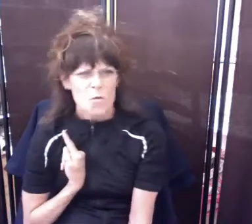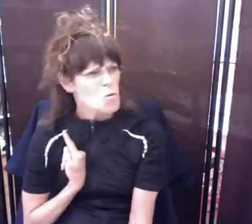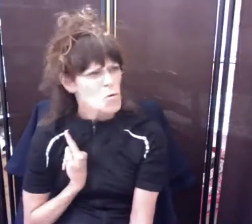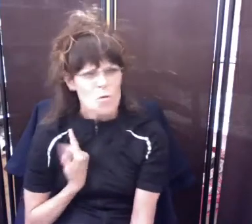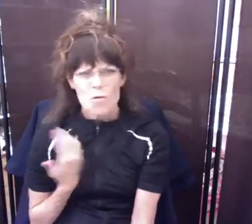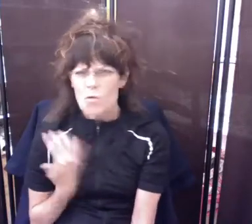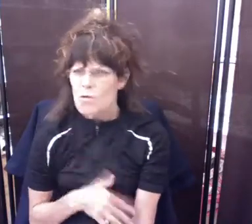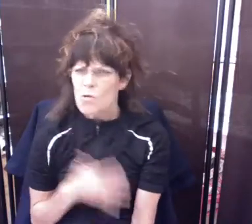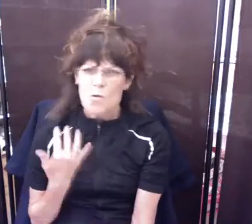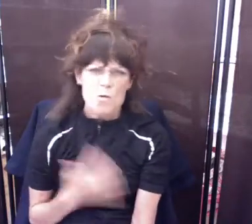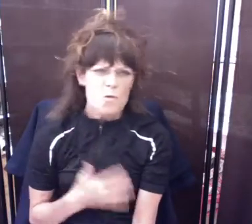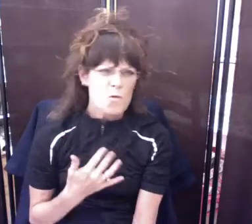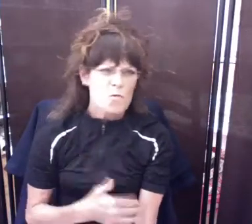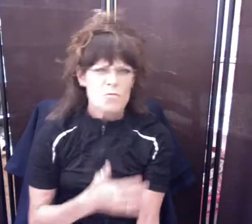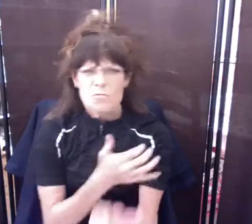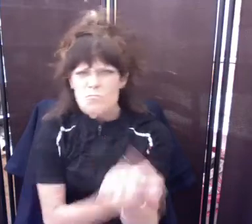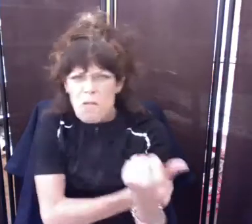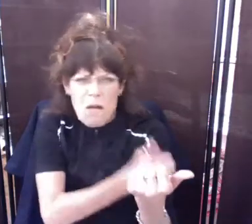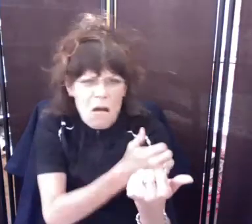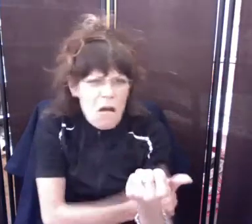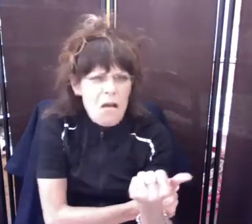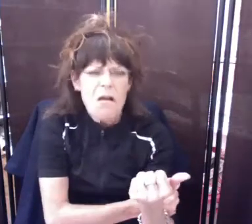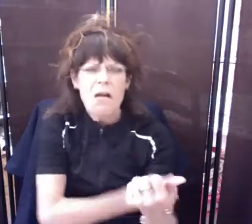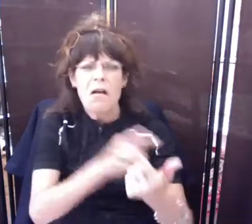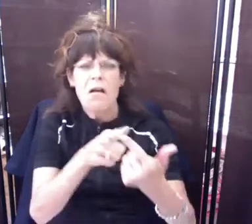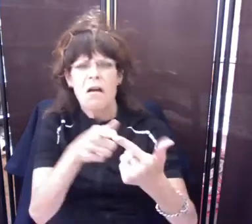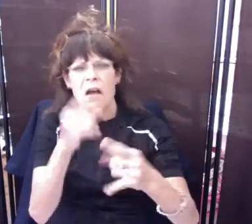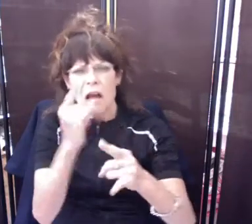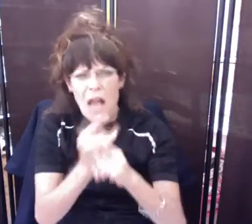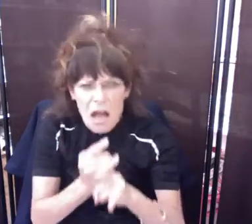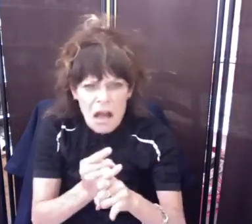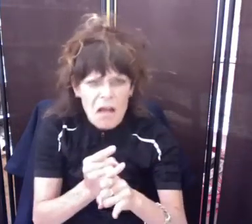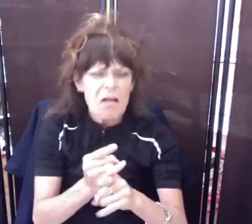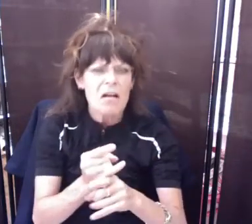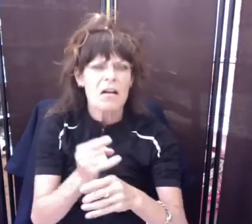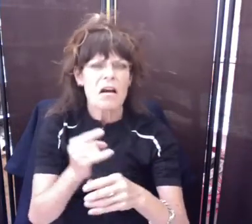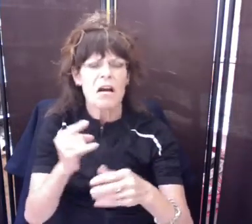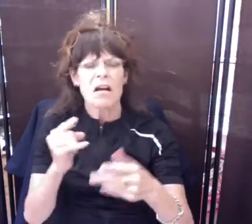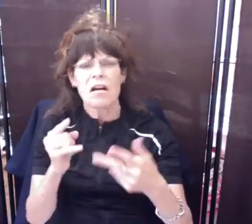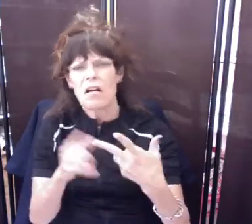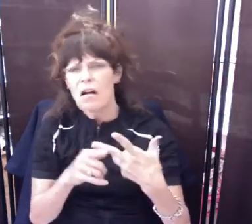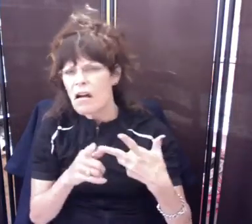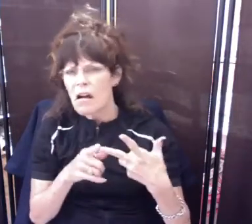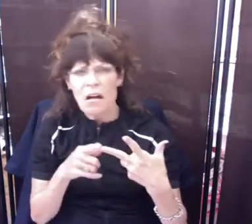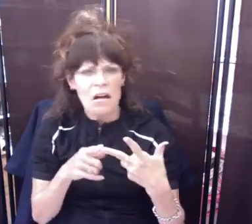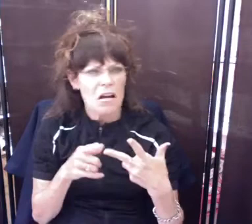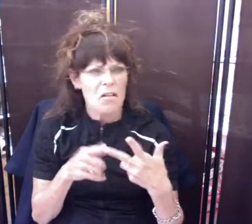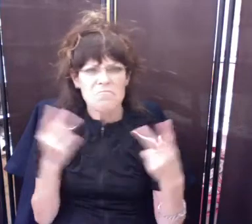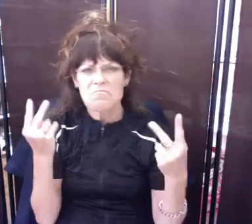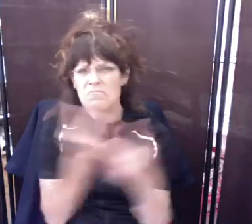drug experiences, the alcohol, drinking alcohol all the time. And it just got worse every year that